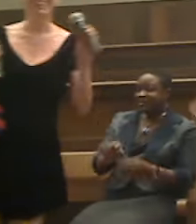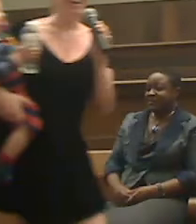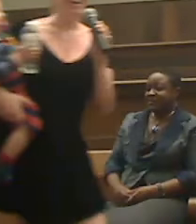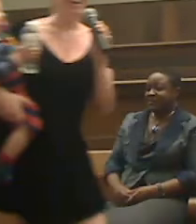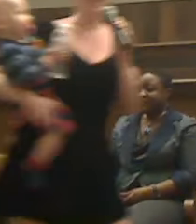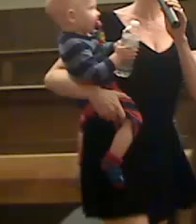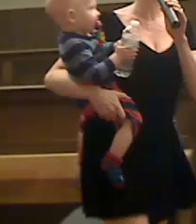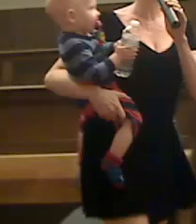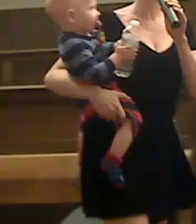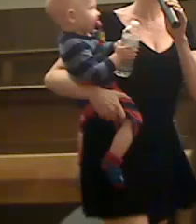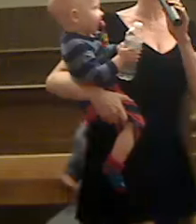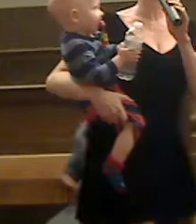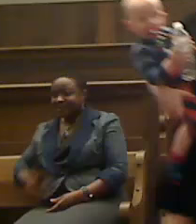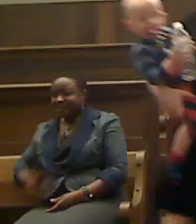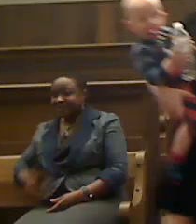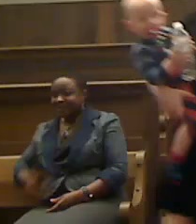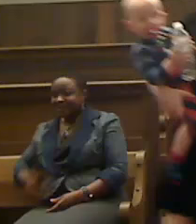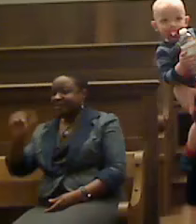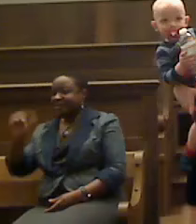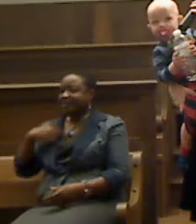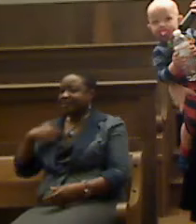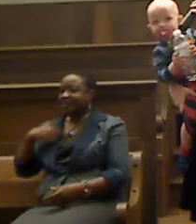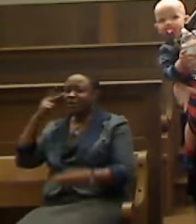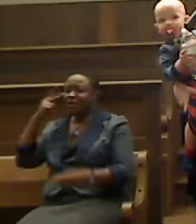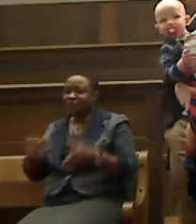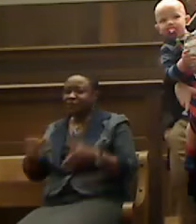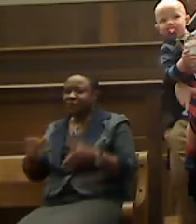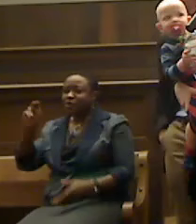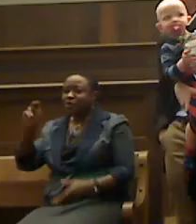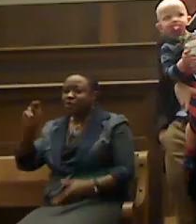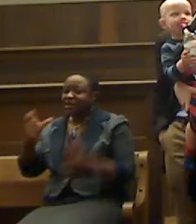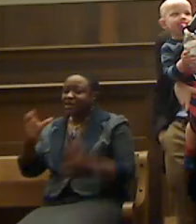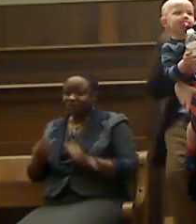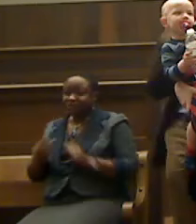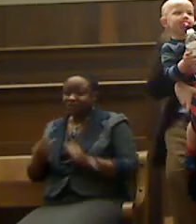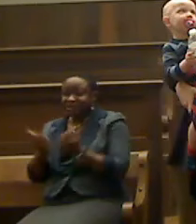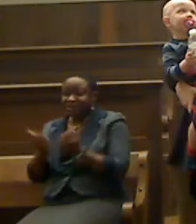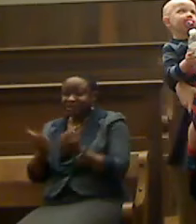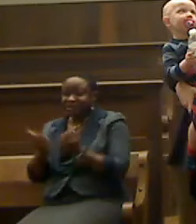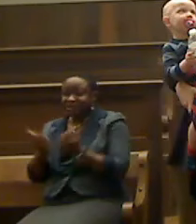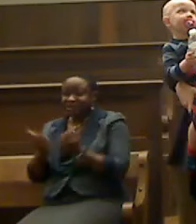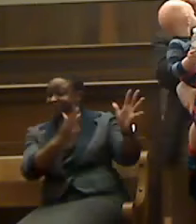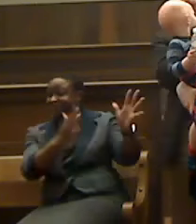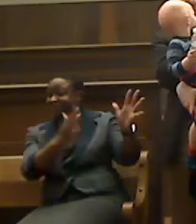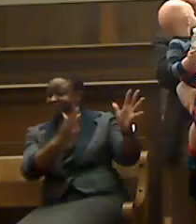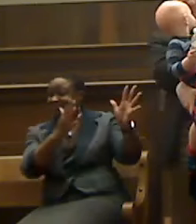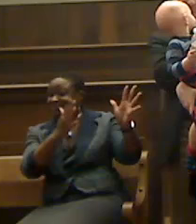Hi, I'm Alexis Baden. I'm the political director of the Organic Consumers Association. Hopefully